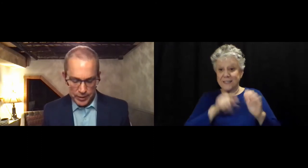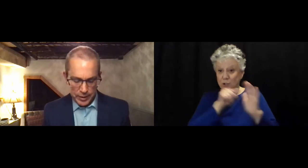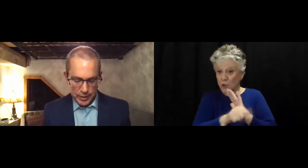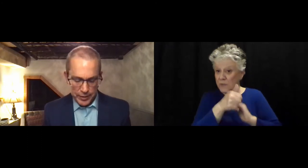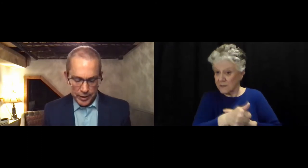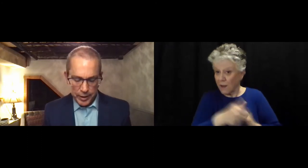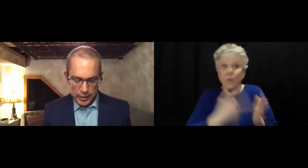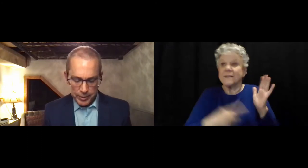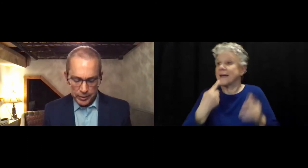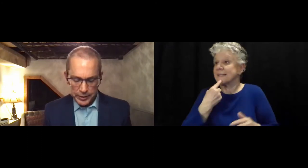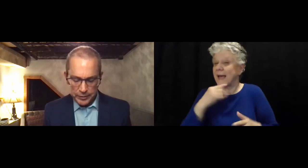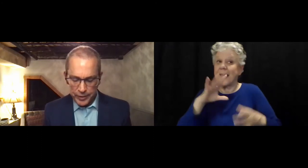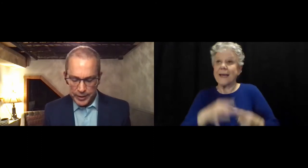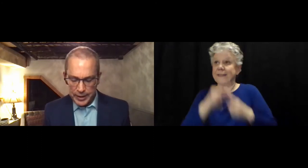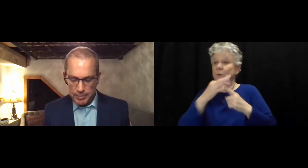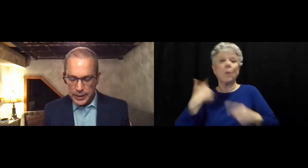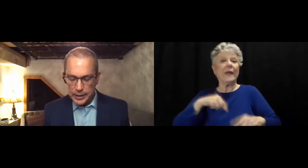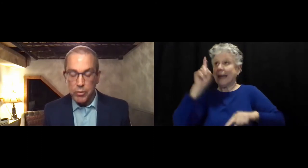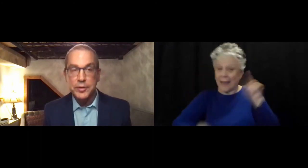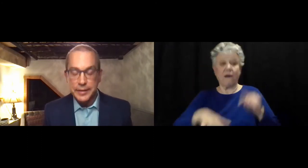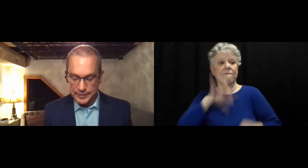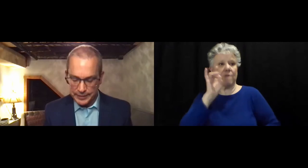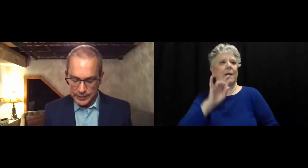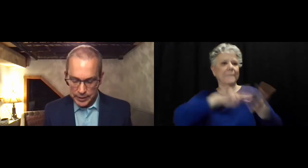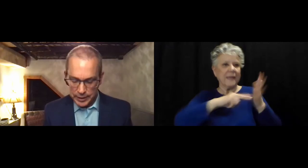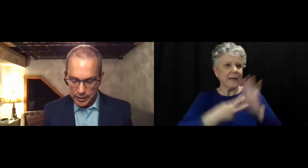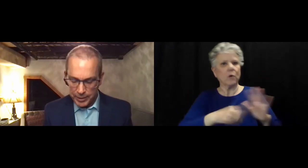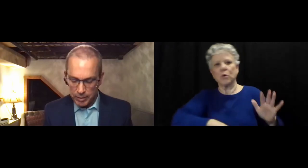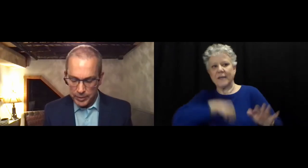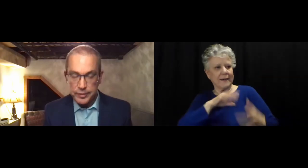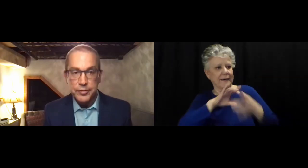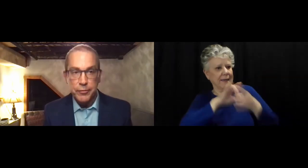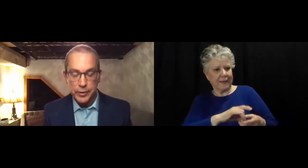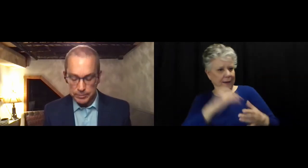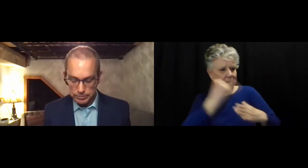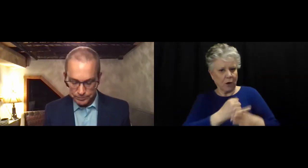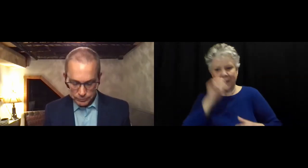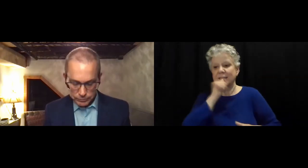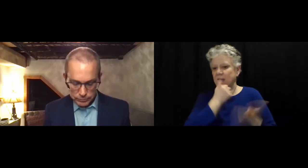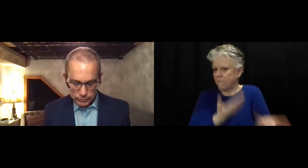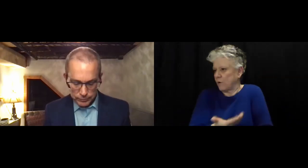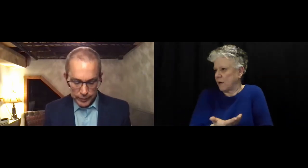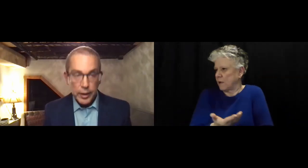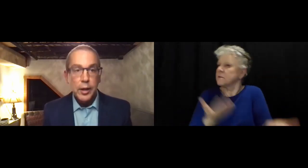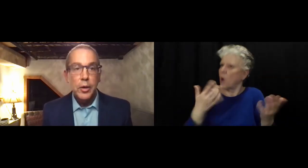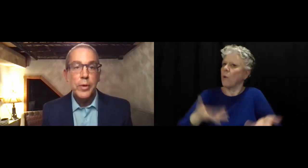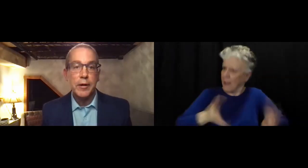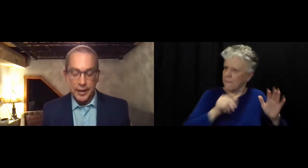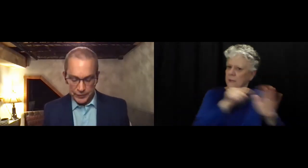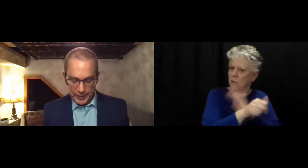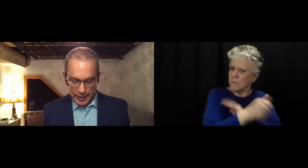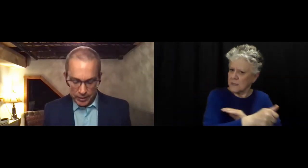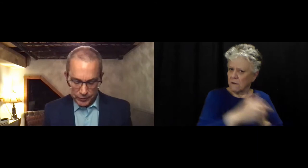of than an inability to find any meaning or dignity in impairment and suffering? We